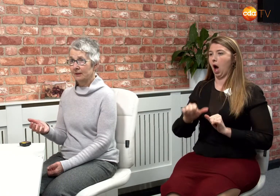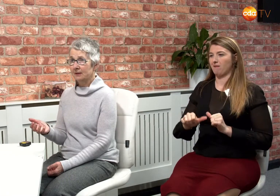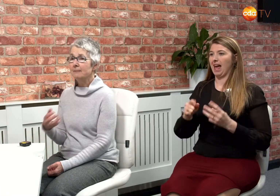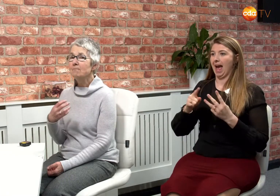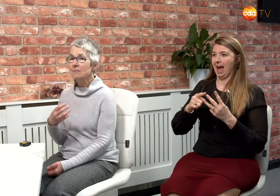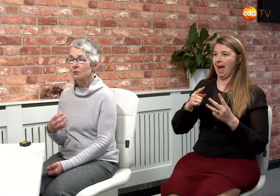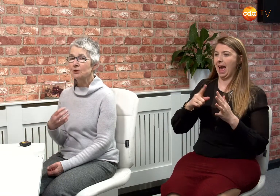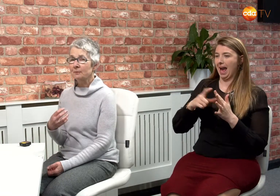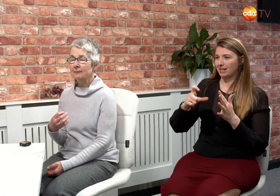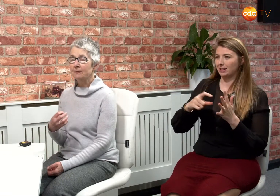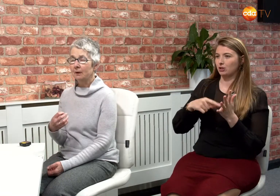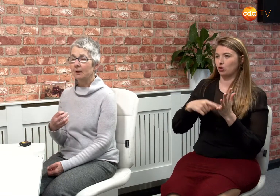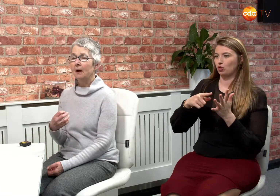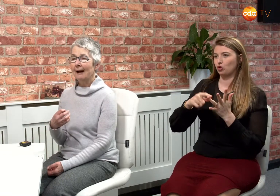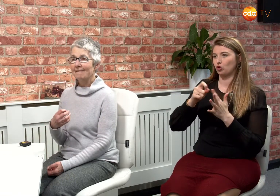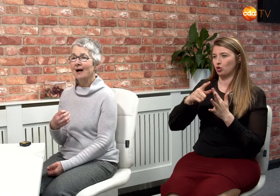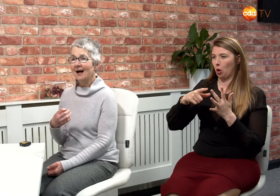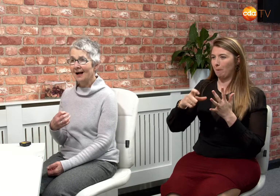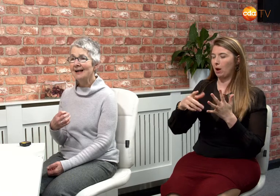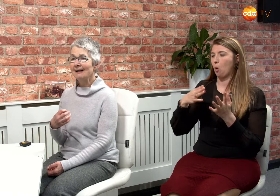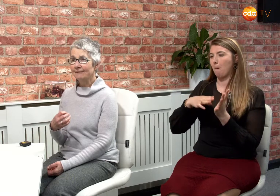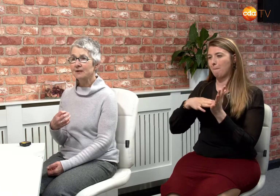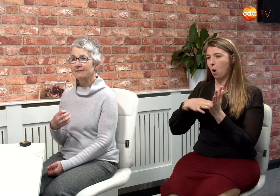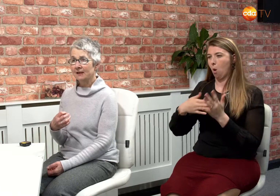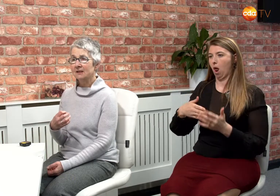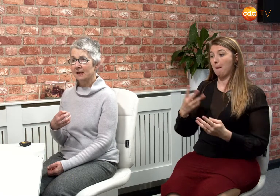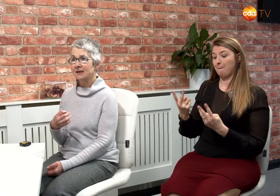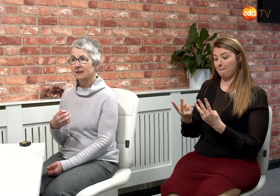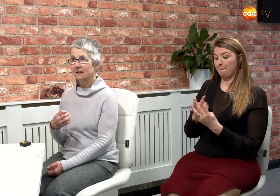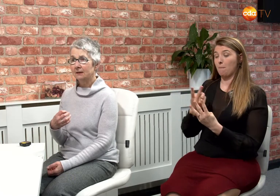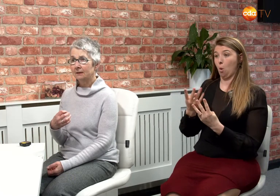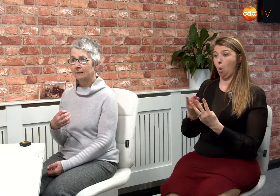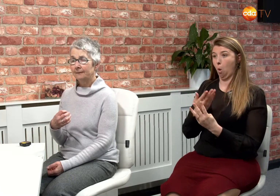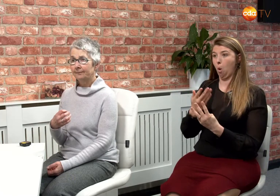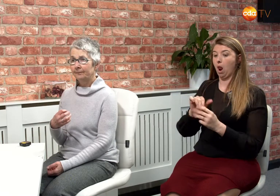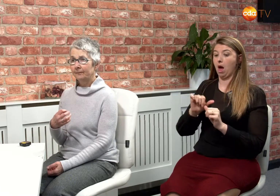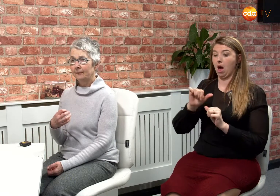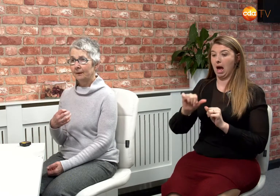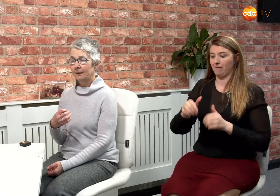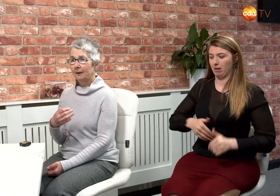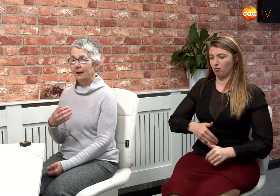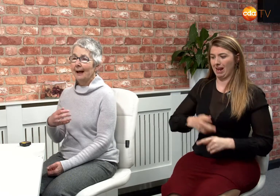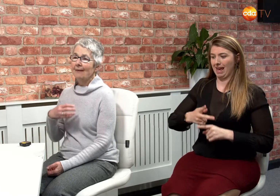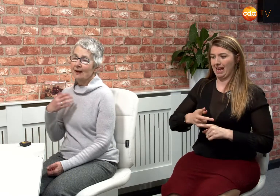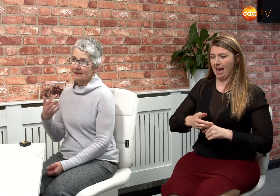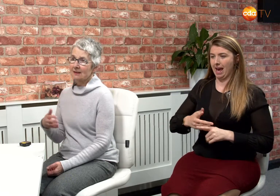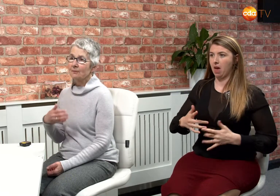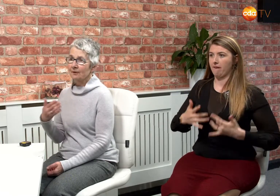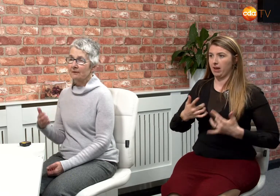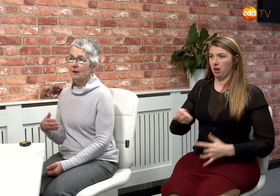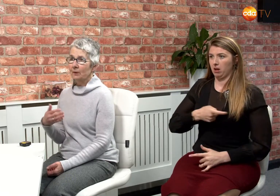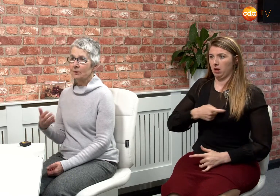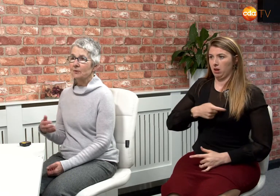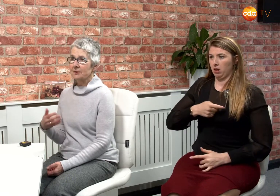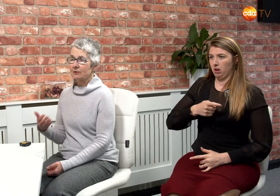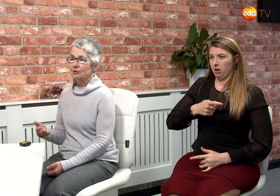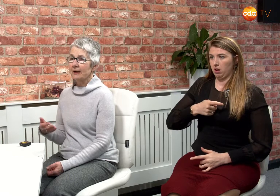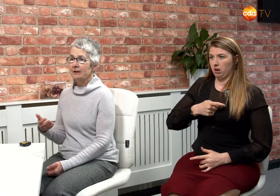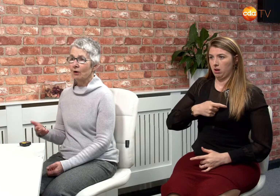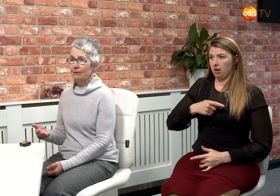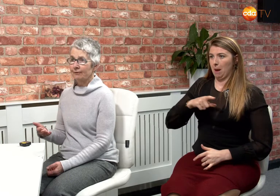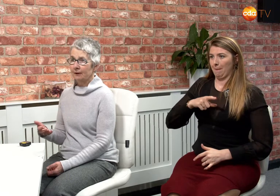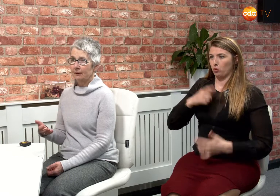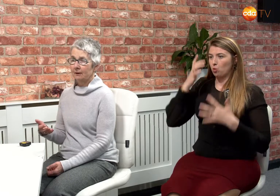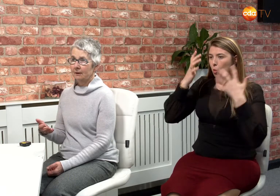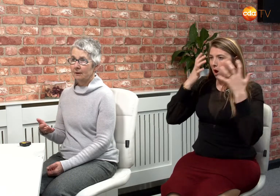molar pregnancy, most people have high levels of anxiety. And that's something that we also